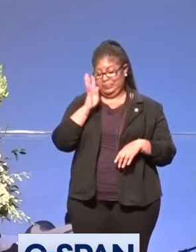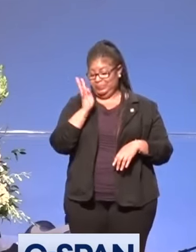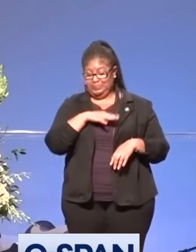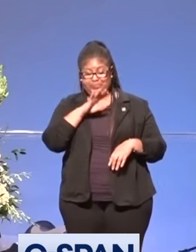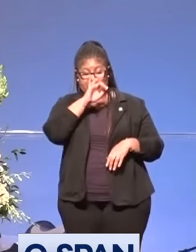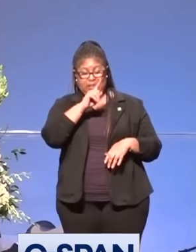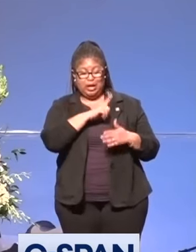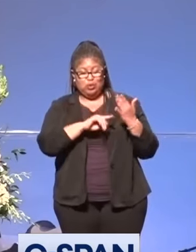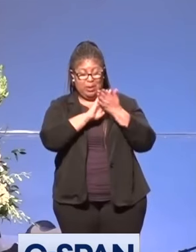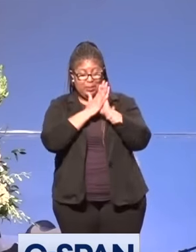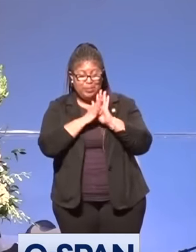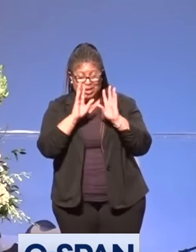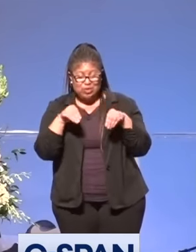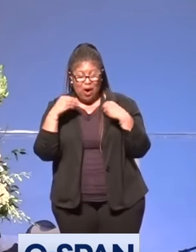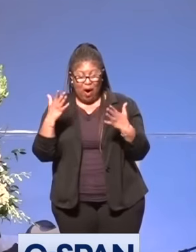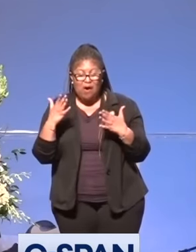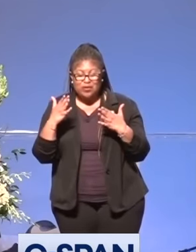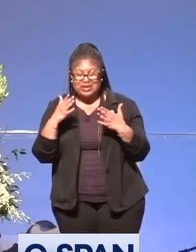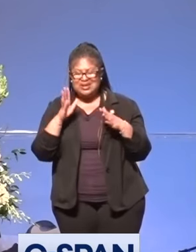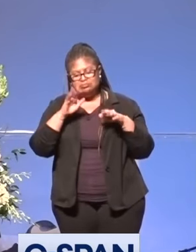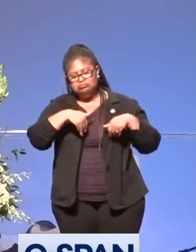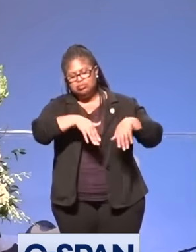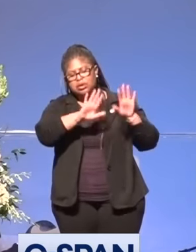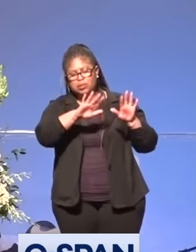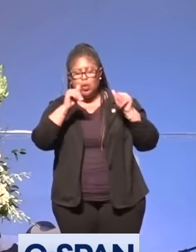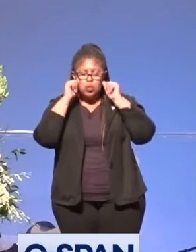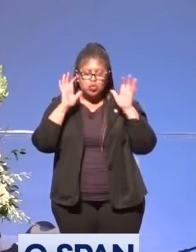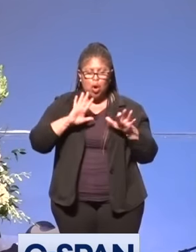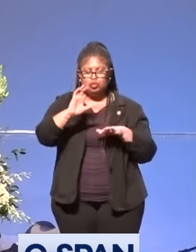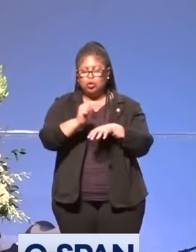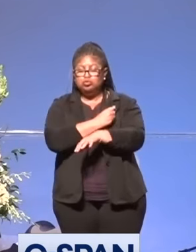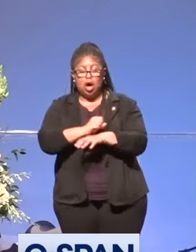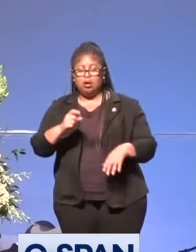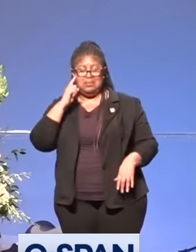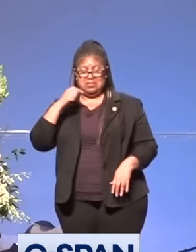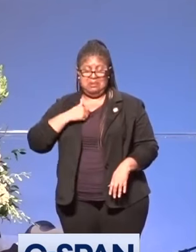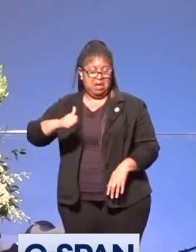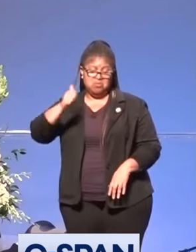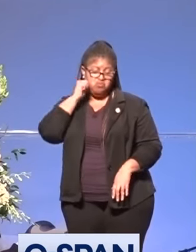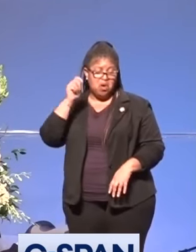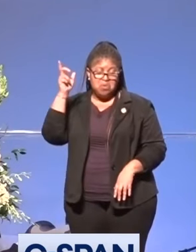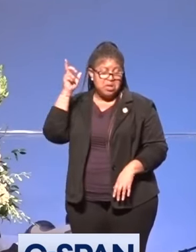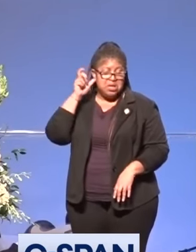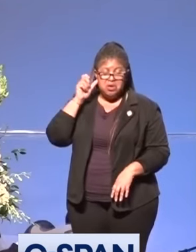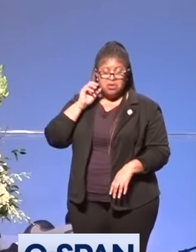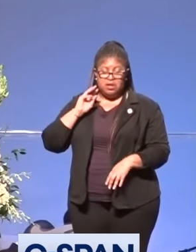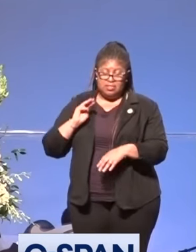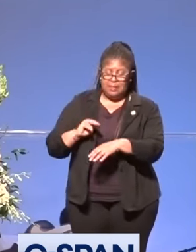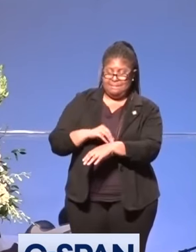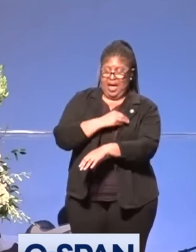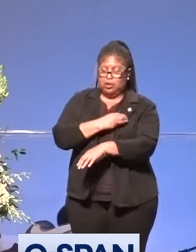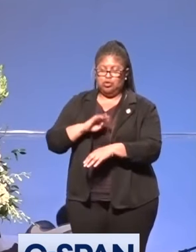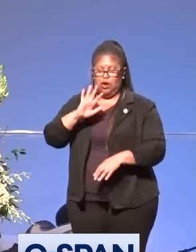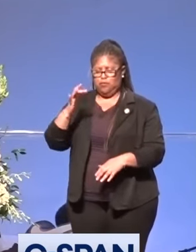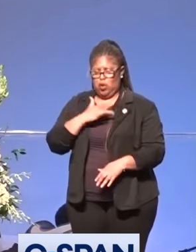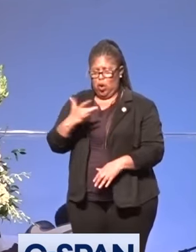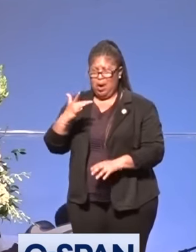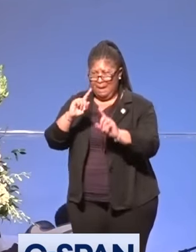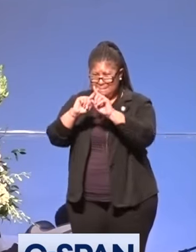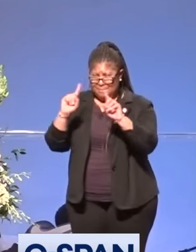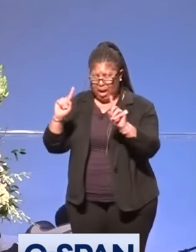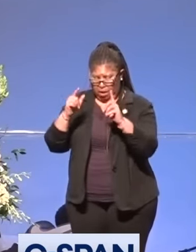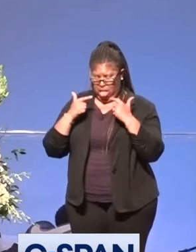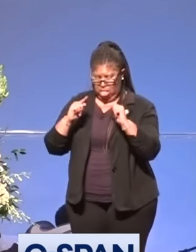Take away from me the noise of your song, for I will not hear the melody of your harps, but let